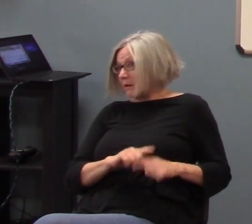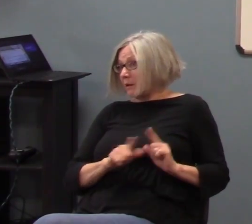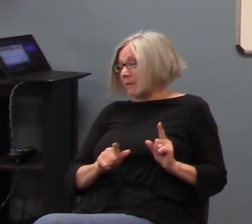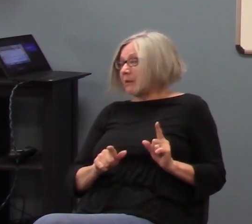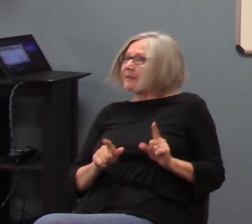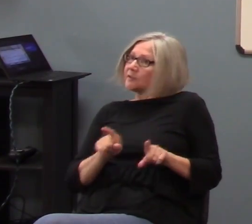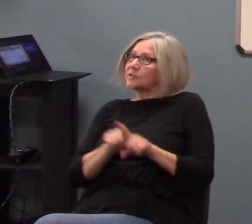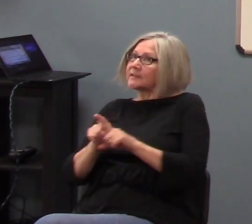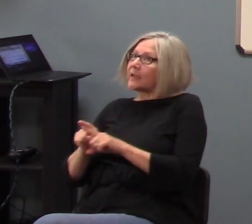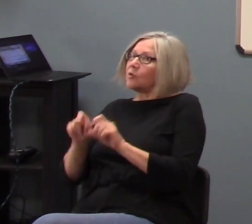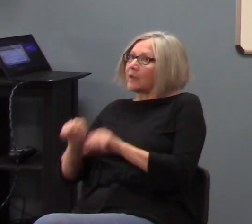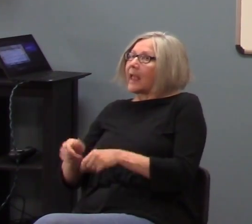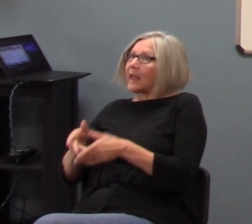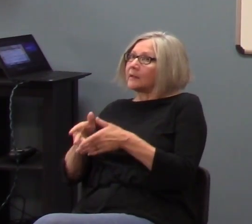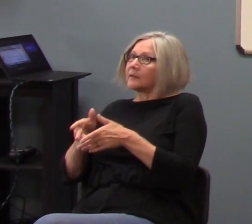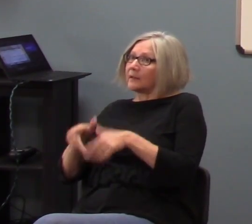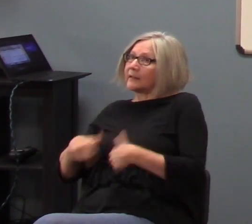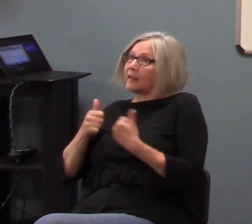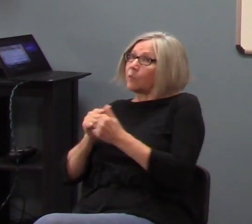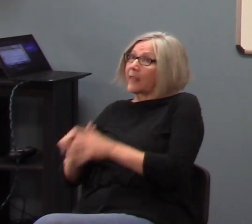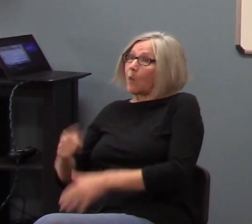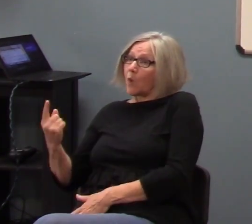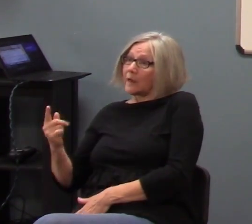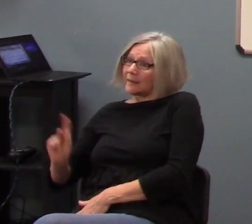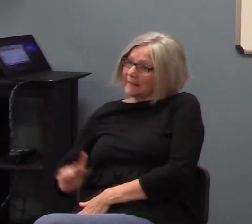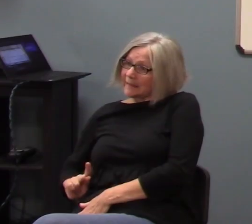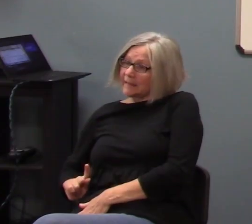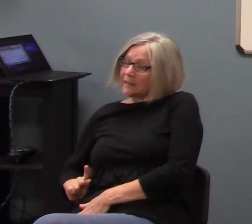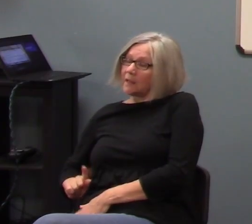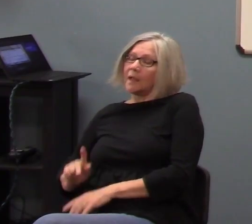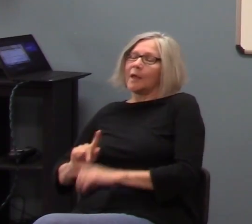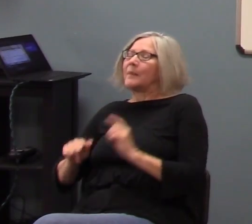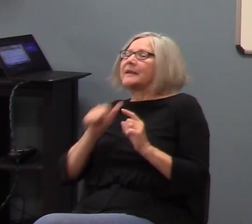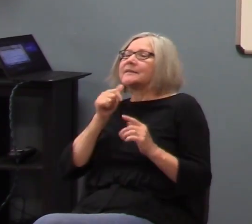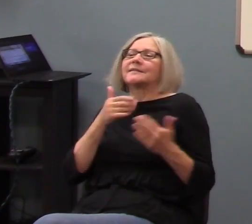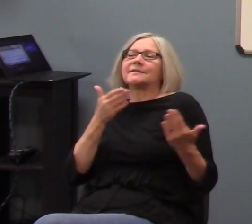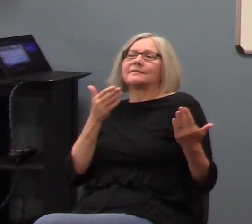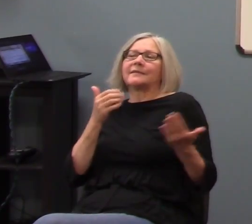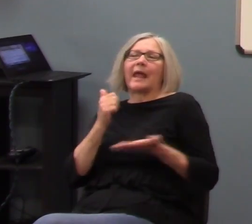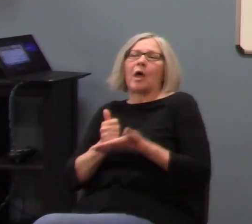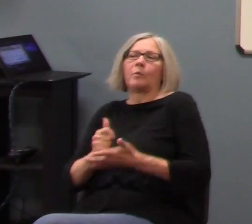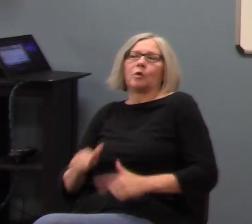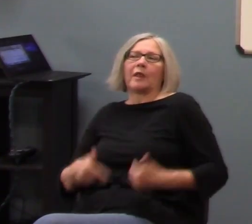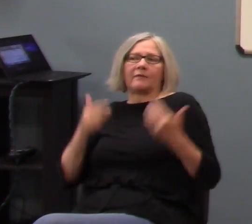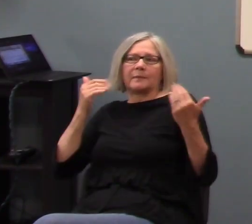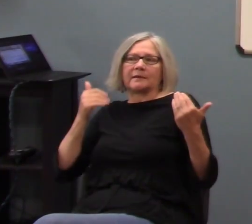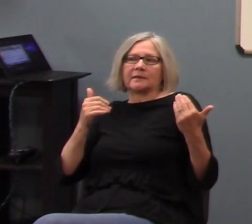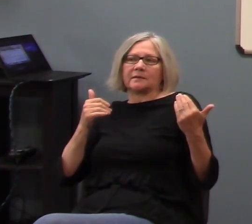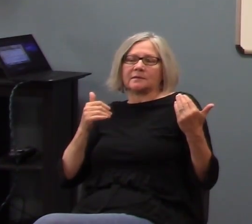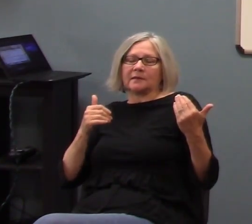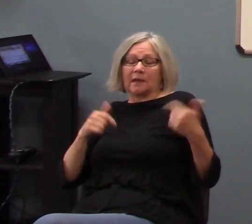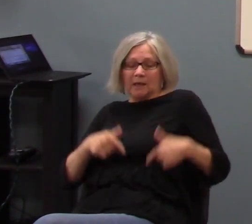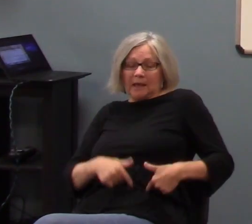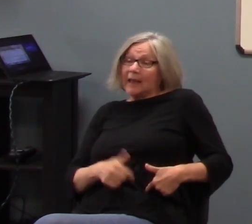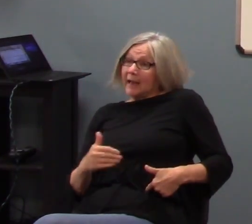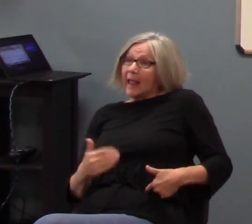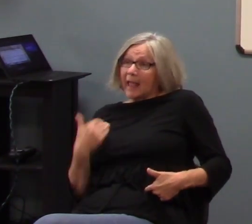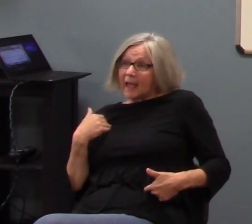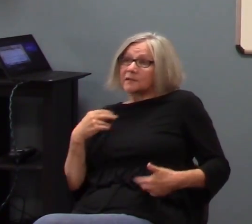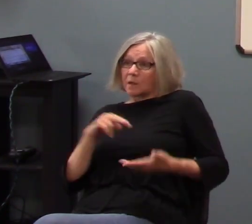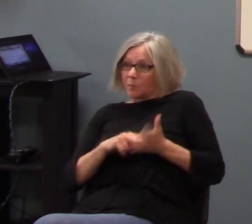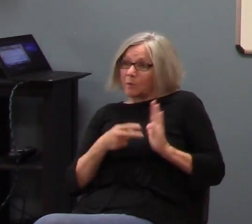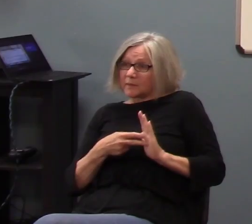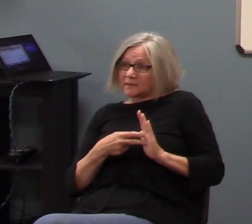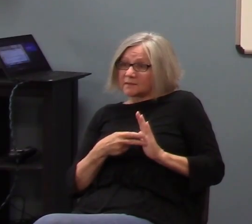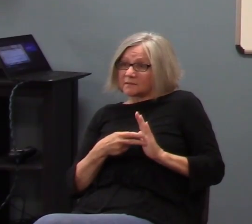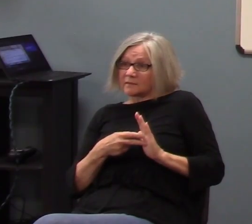kidneys. But it doesn't actually help your life expectancy. You shouldn't just cut it out of everybody when they're born. It serves a purpose, again predicted